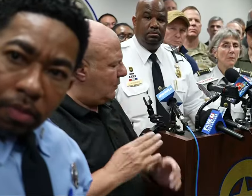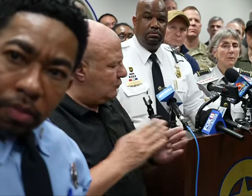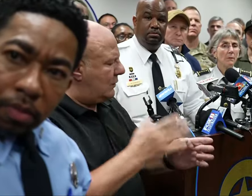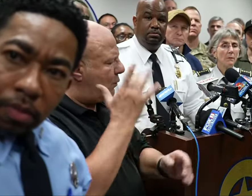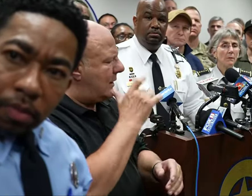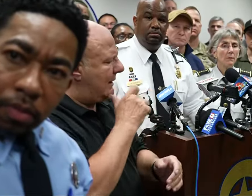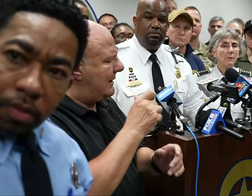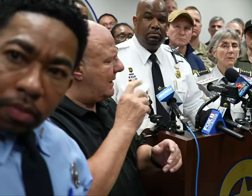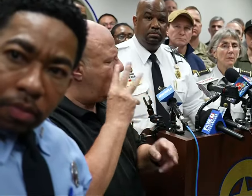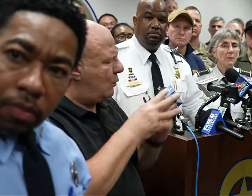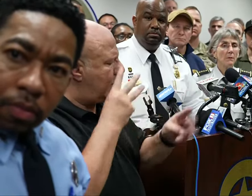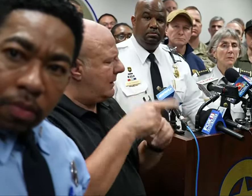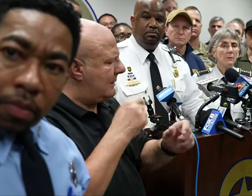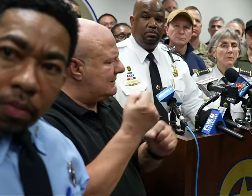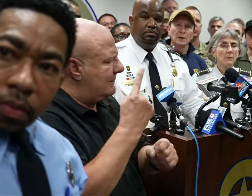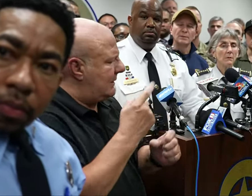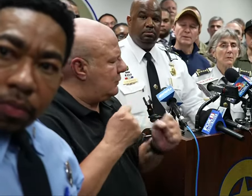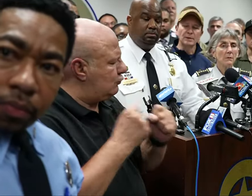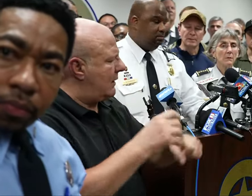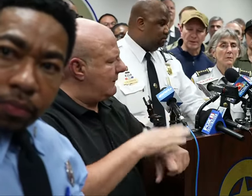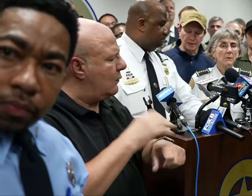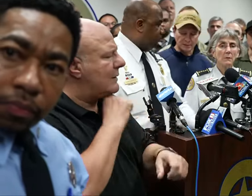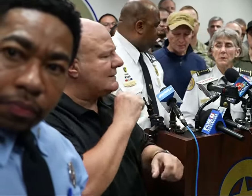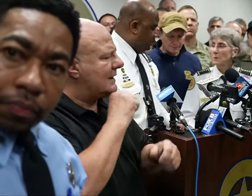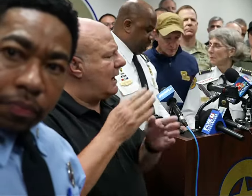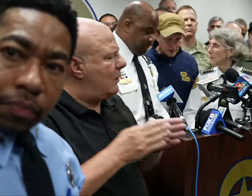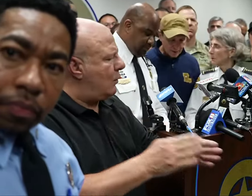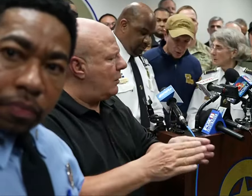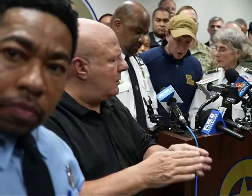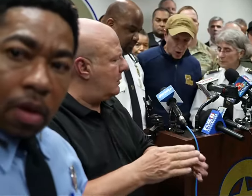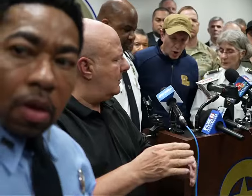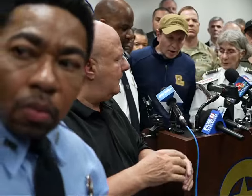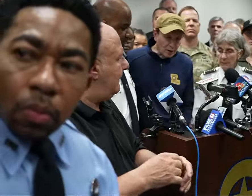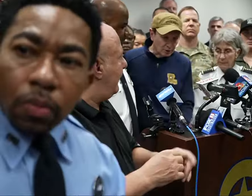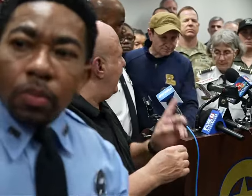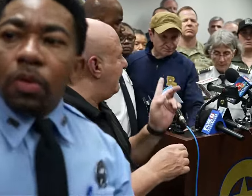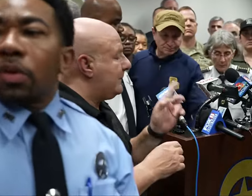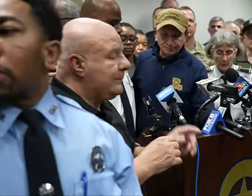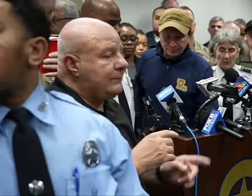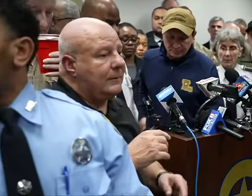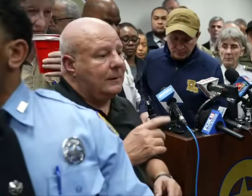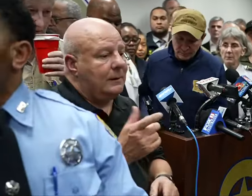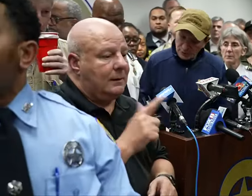someone driving up the sidewalk in the same way, or at least bracing for it in the same way for all these years? All right, look.